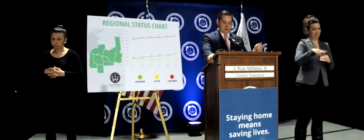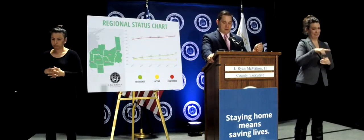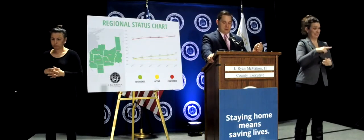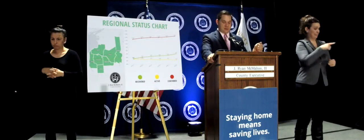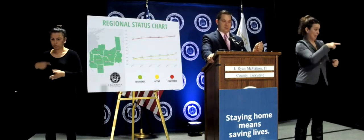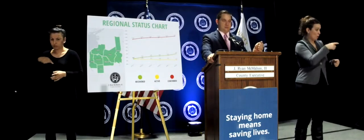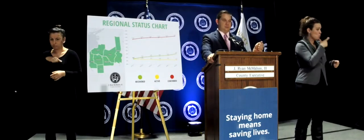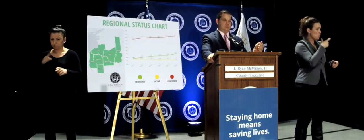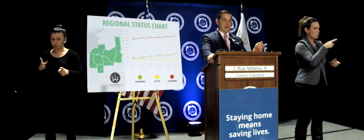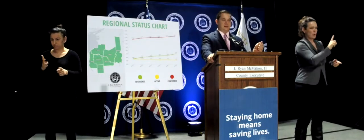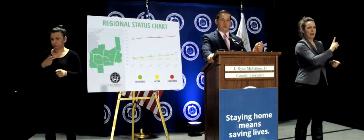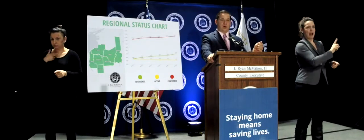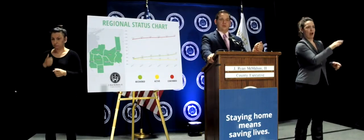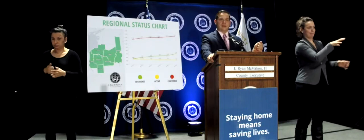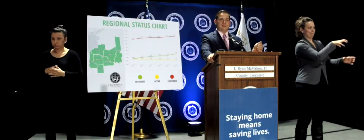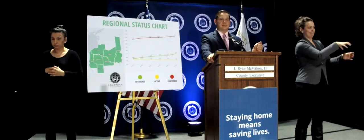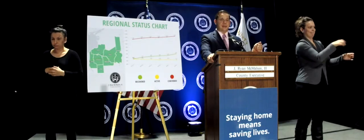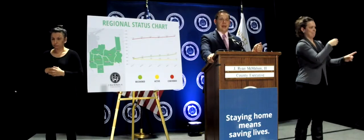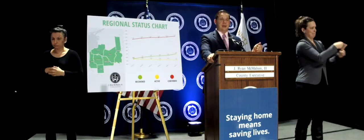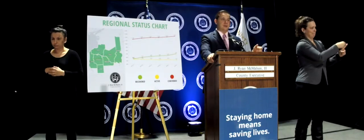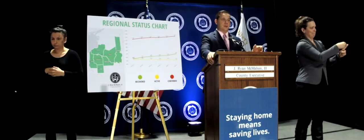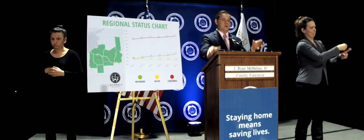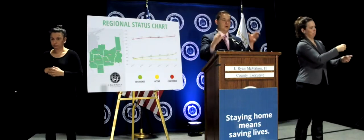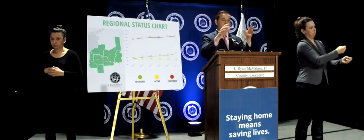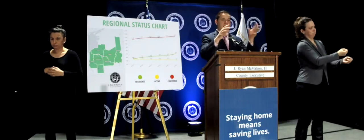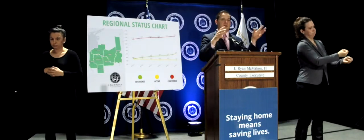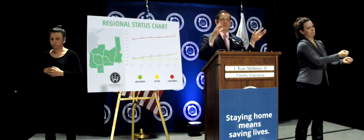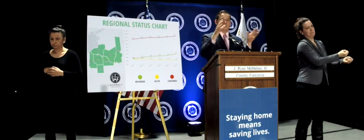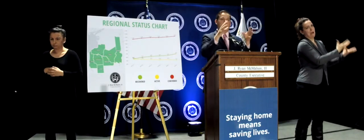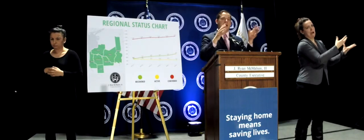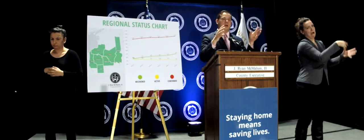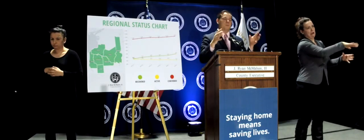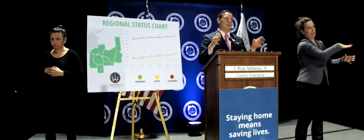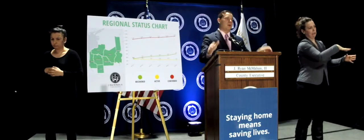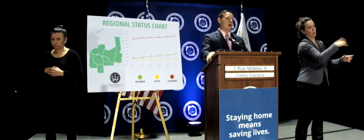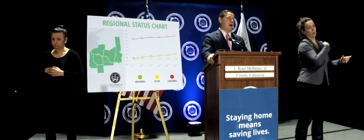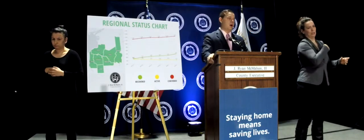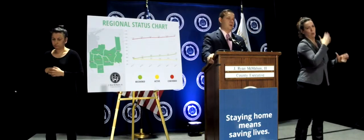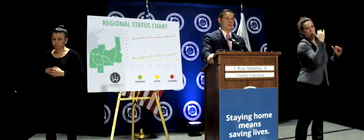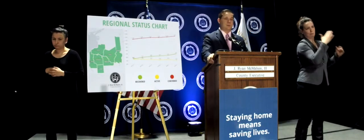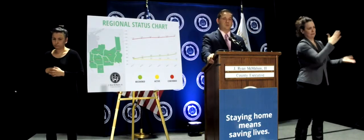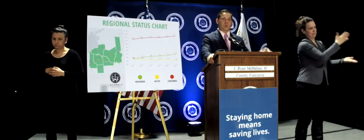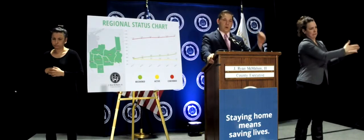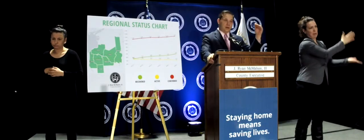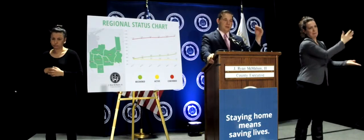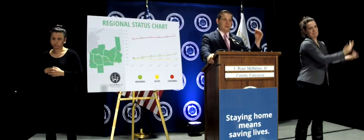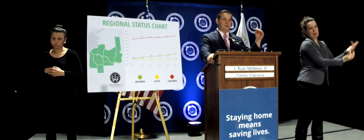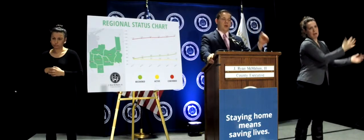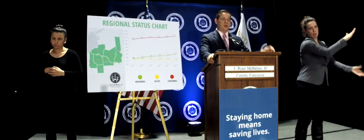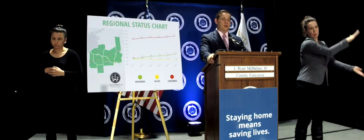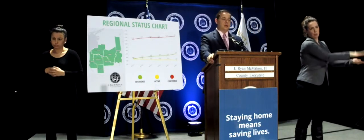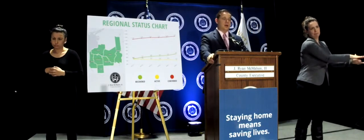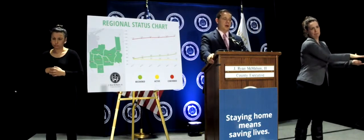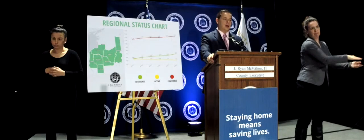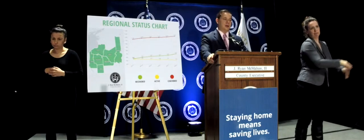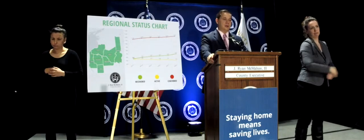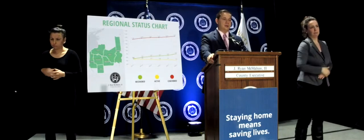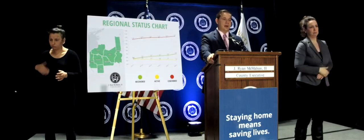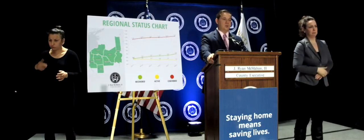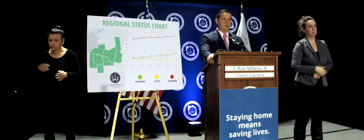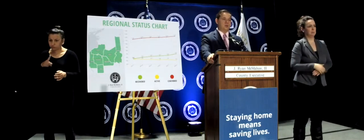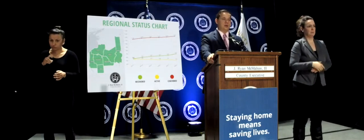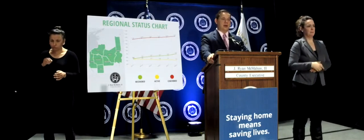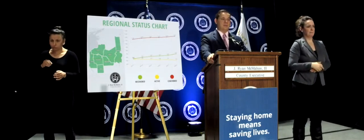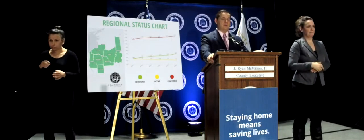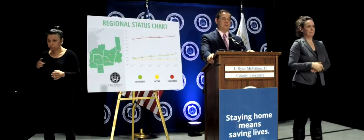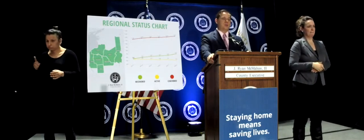spread is 10, 12 cases a day. And there's no patterns. It's random. That means we're winning this fight. And